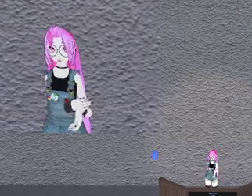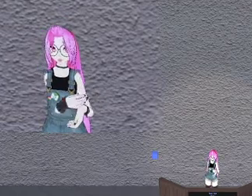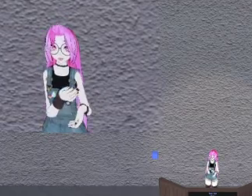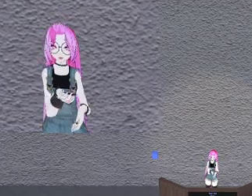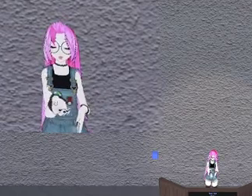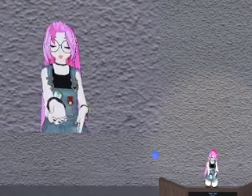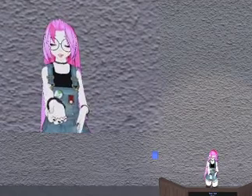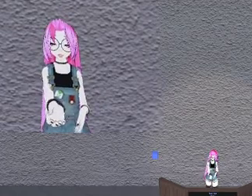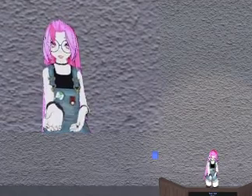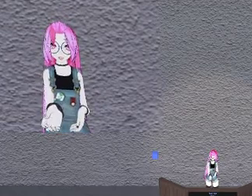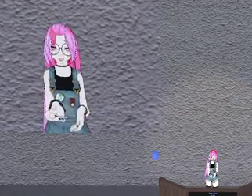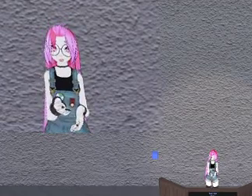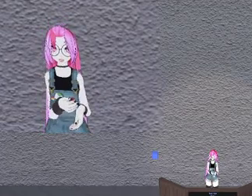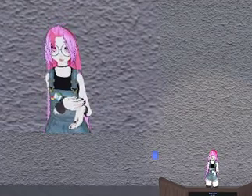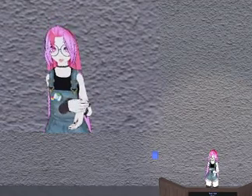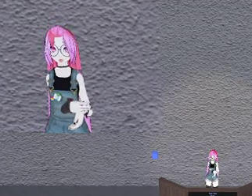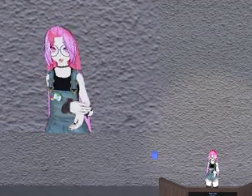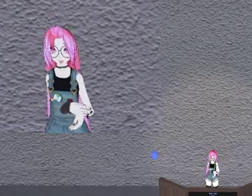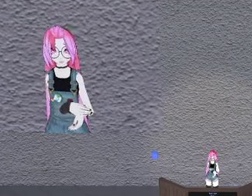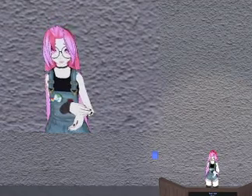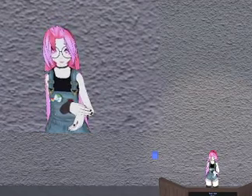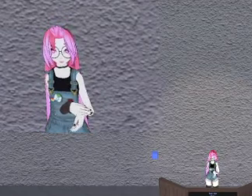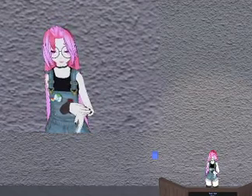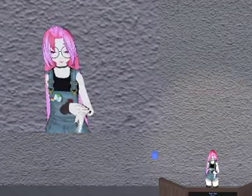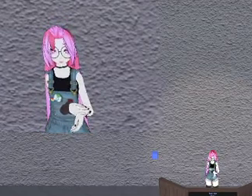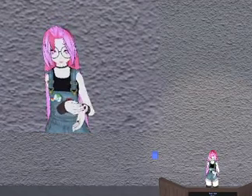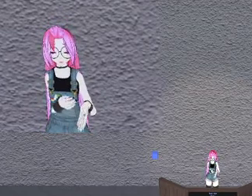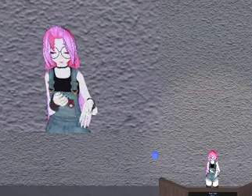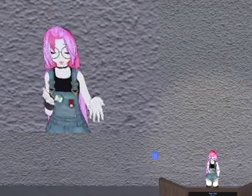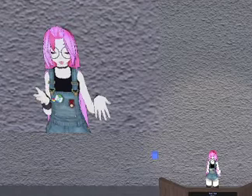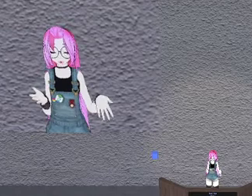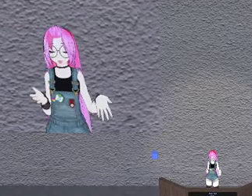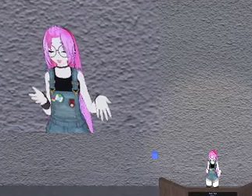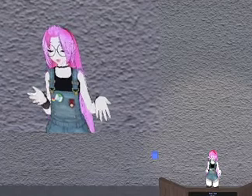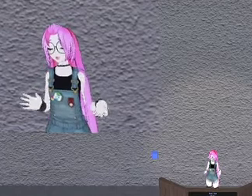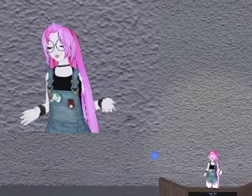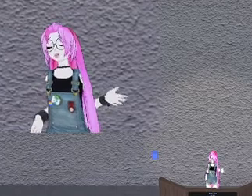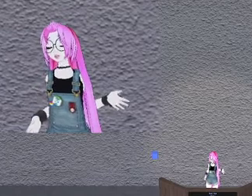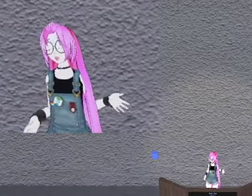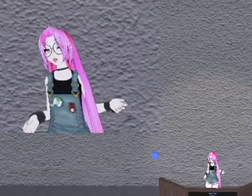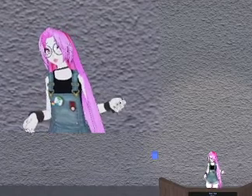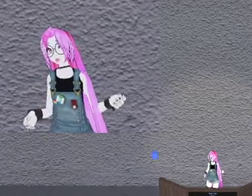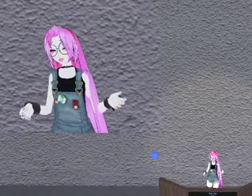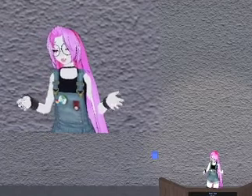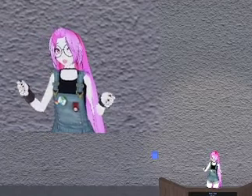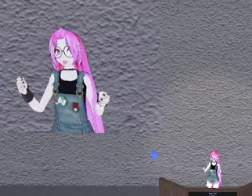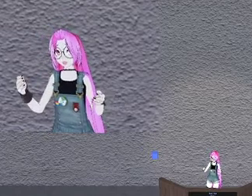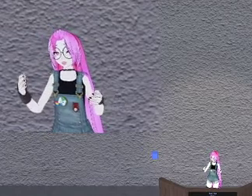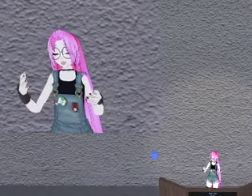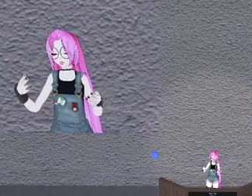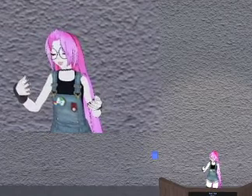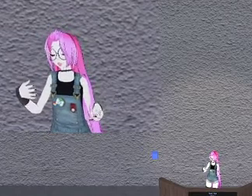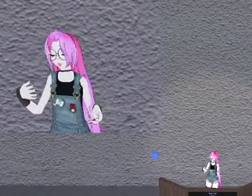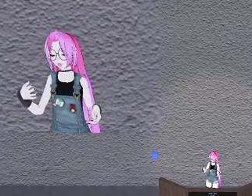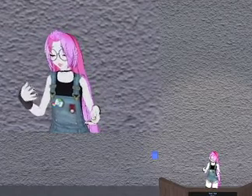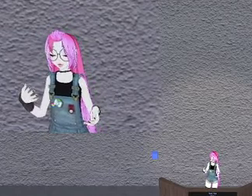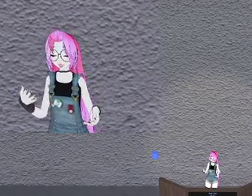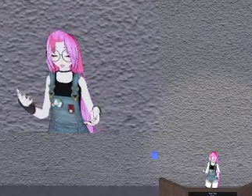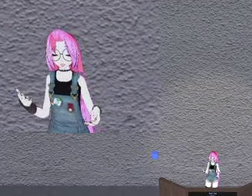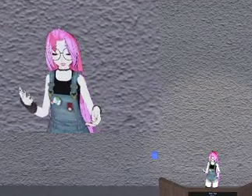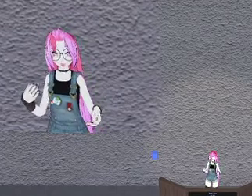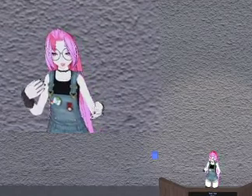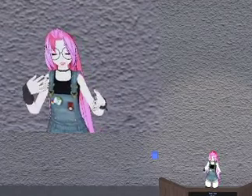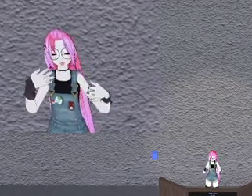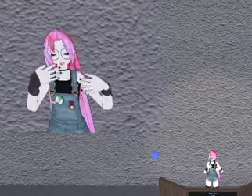things. When do you use that mannerism? You're like, I don't know. like it's something that's kind of